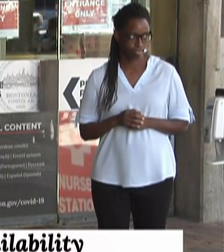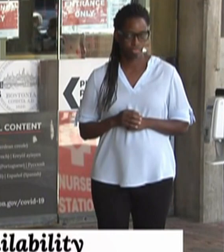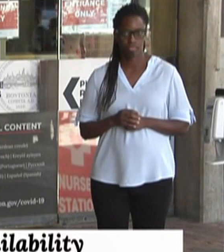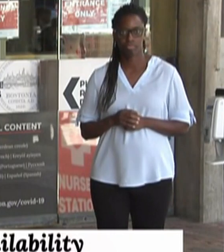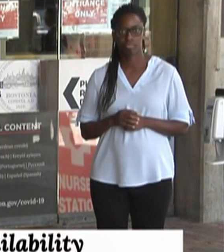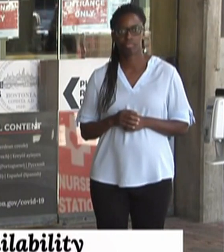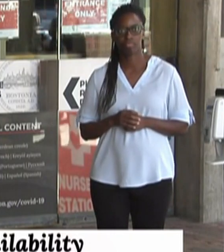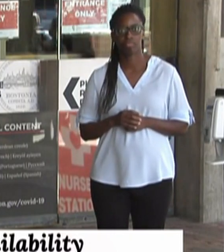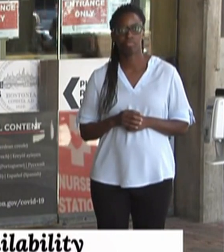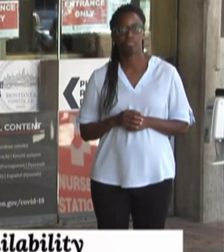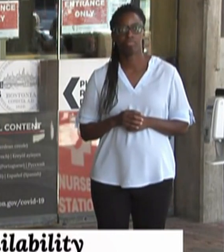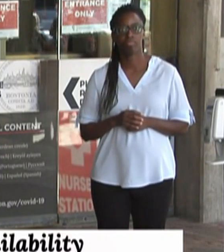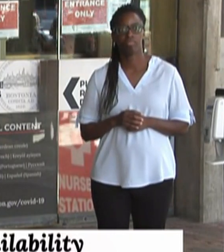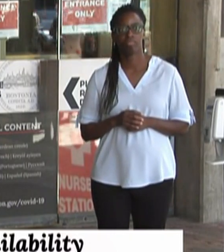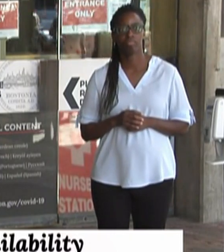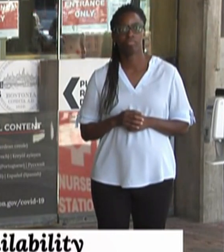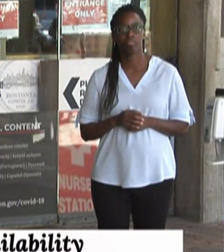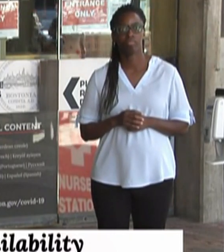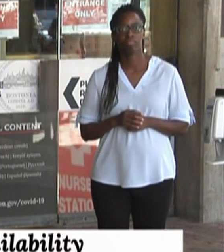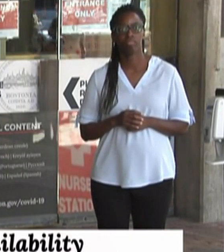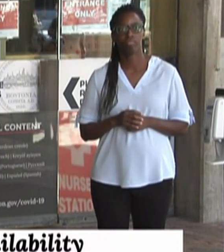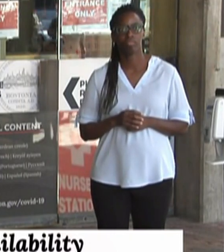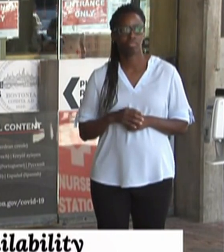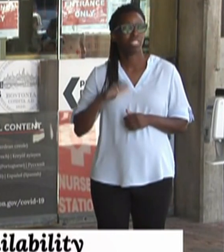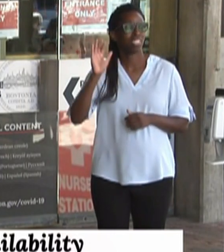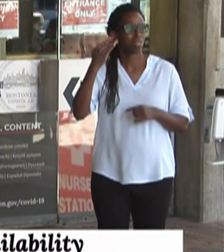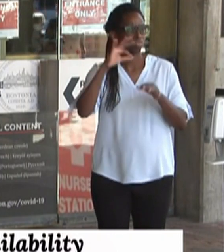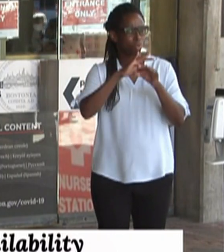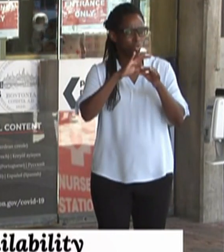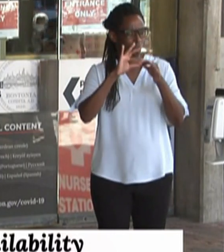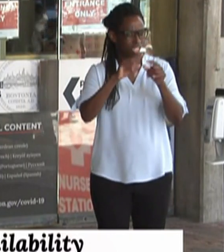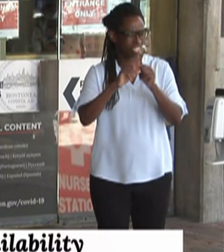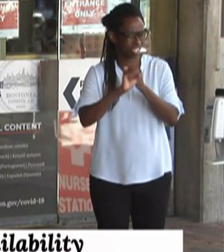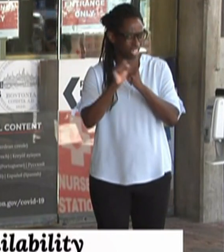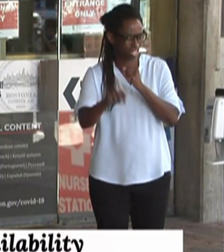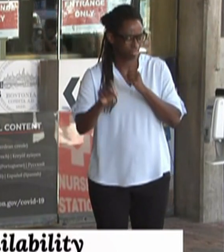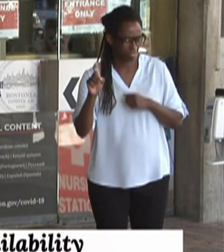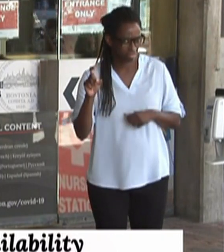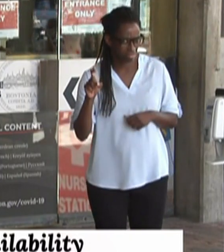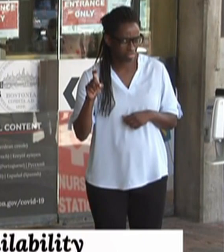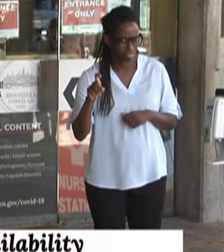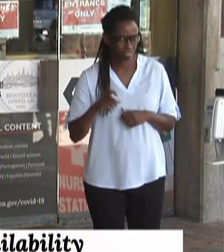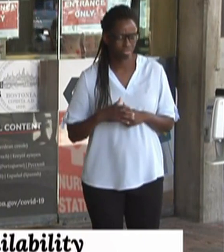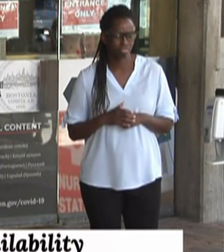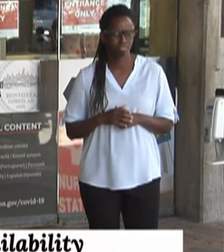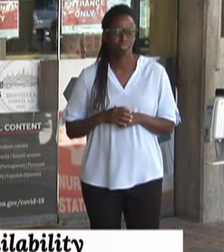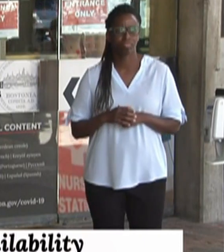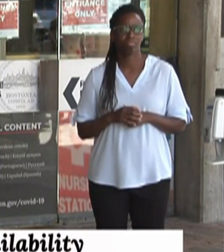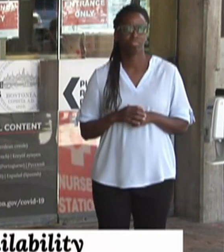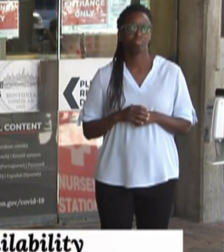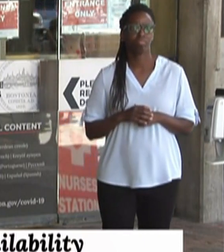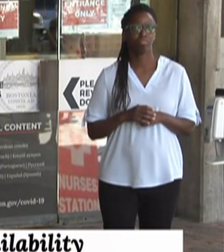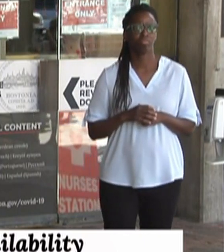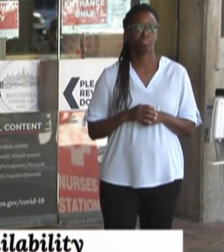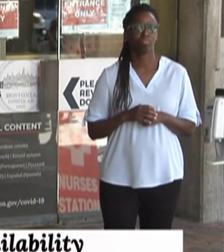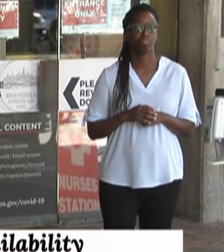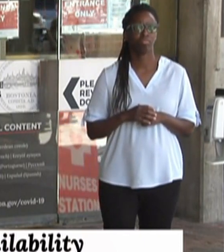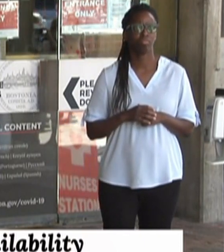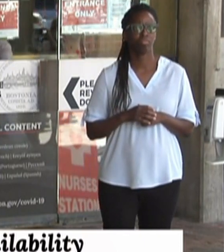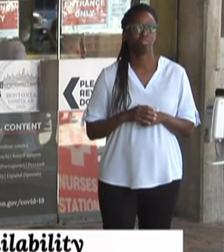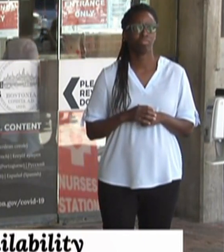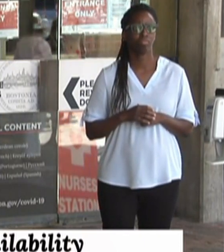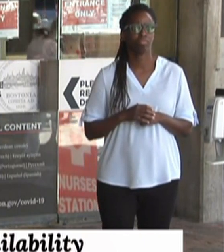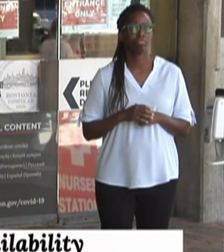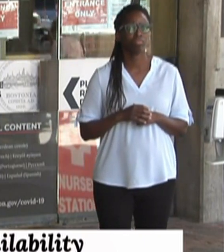wanted to correct. Yeah, the SJC has ruled not to extend the deadline. So my concern there is that the